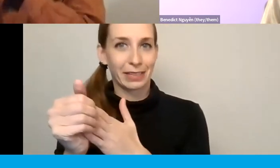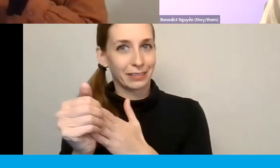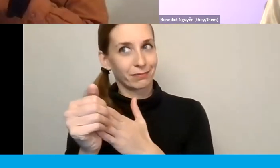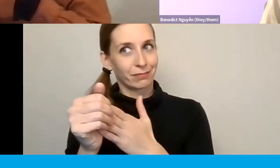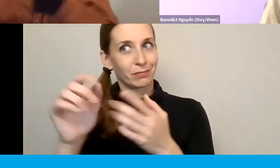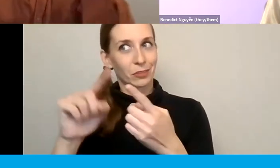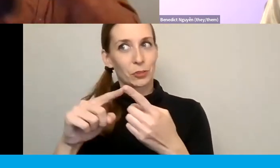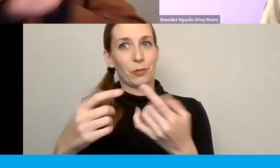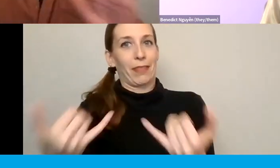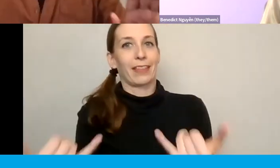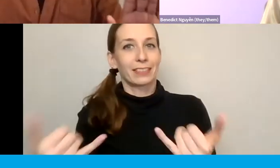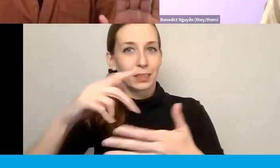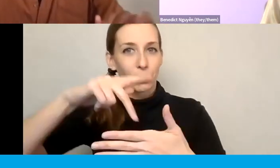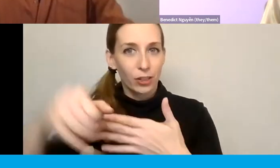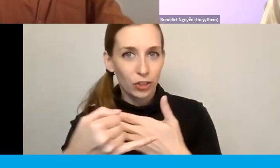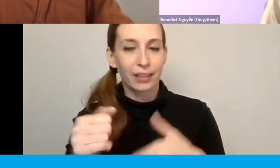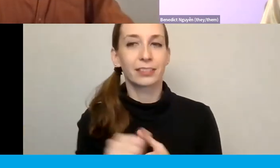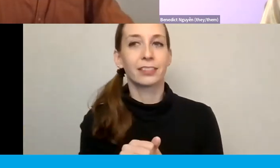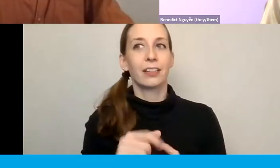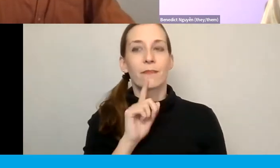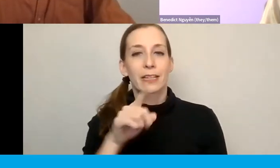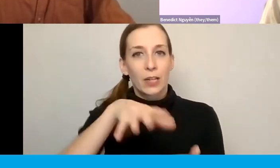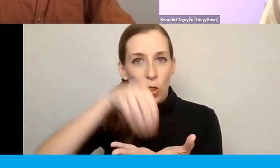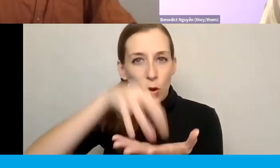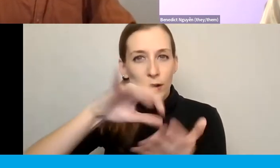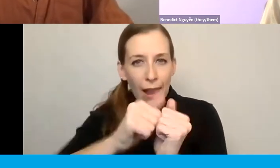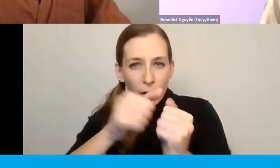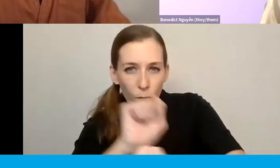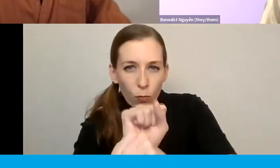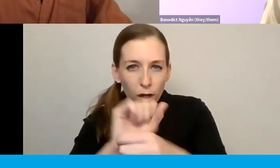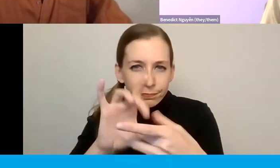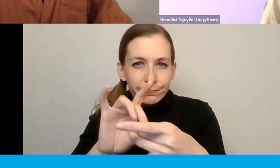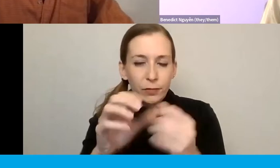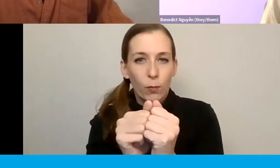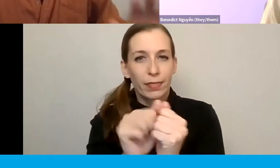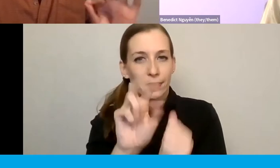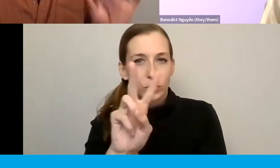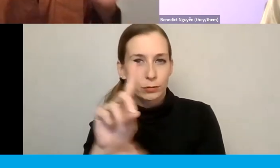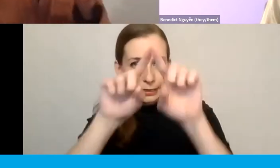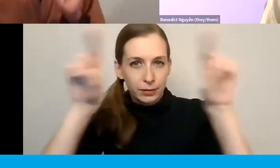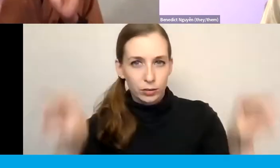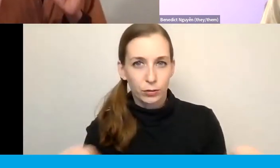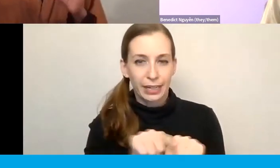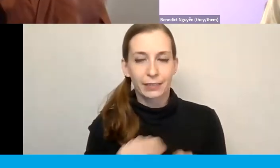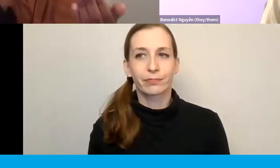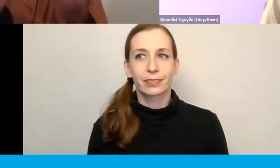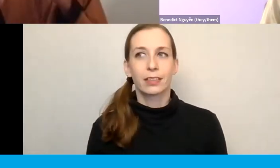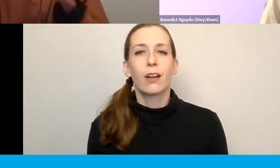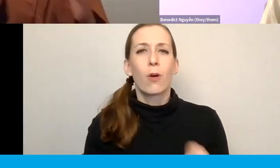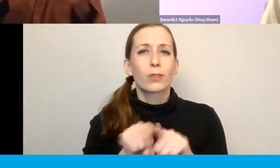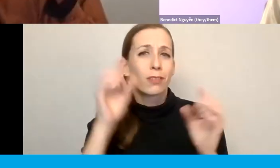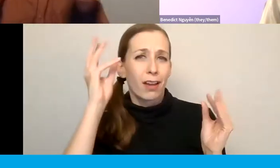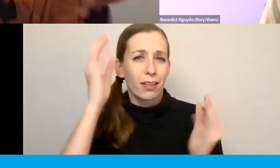spotlight on the two-dimensional screen, and specifically thinking about sort of like time, space,